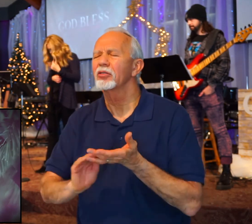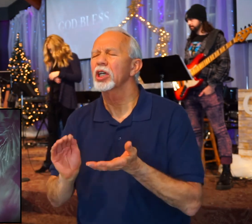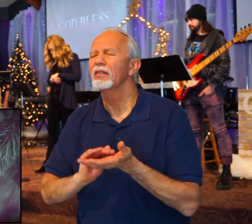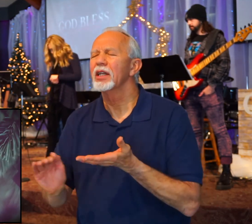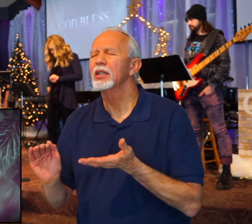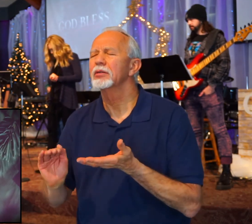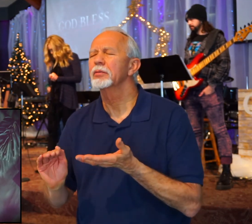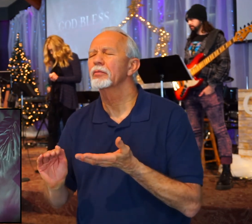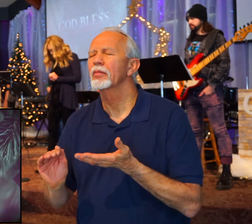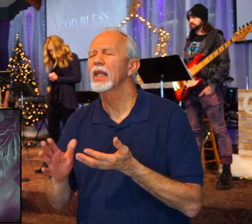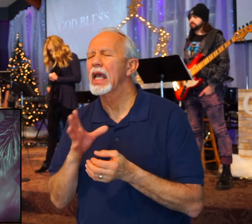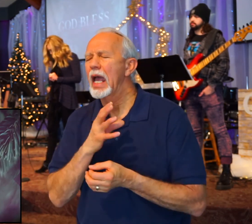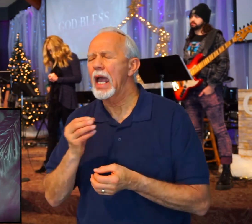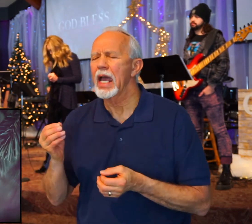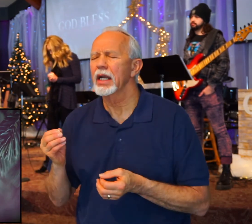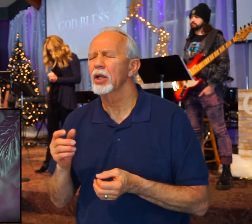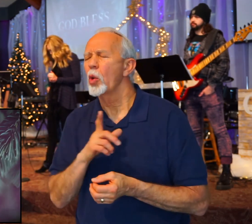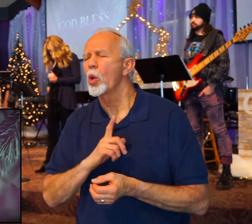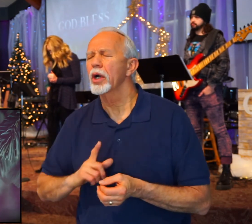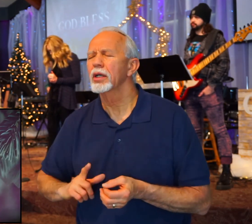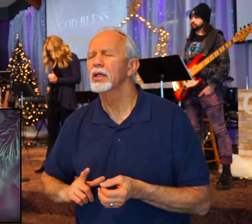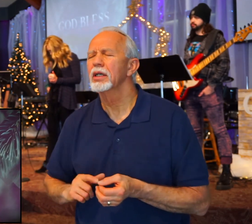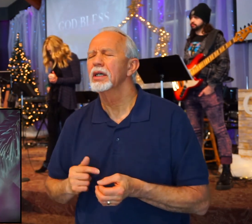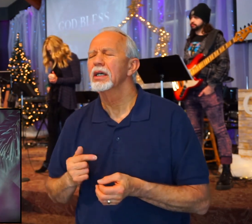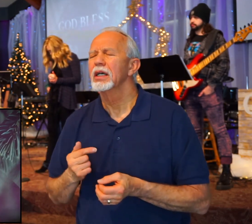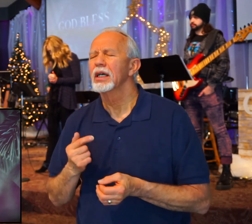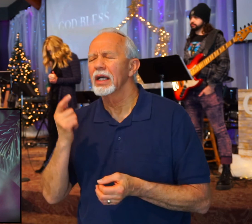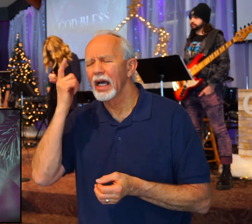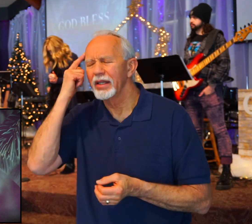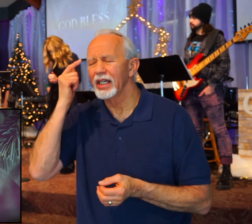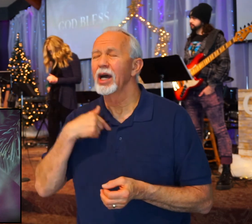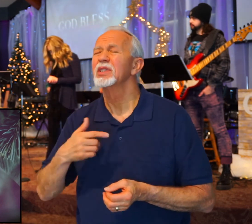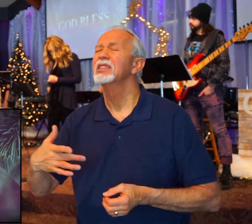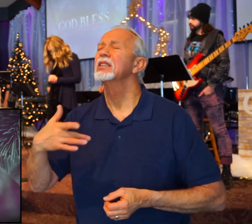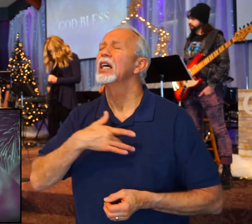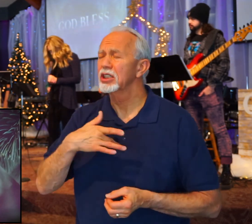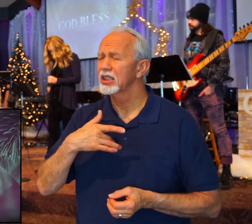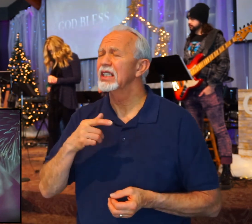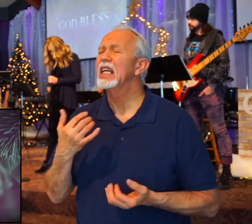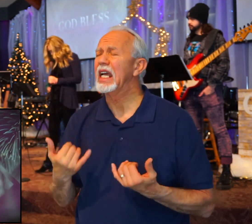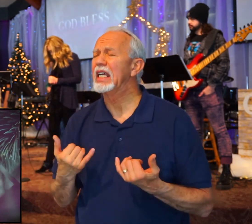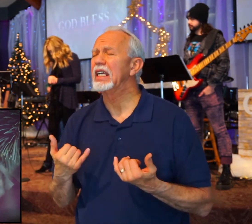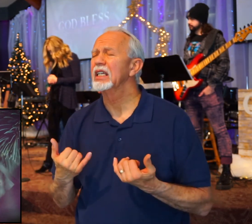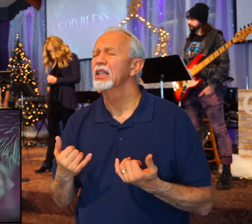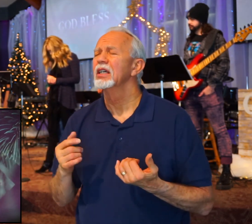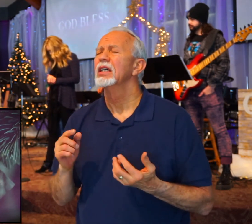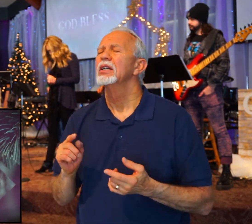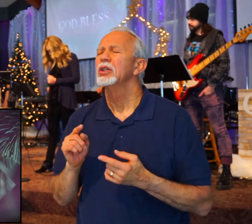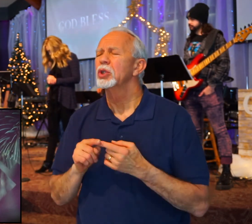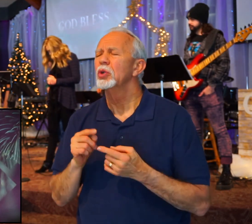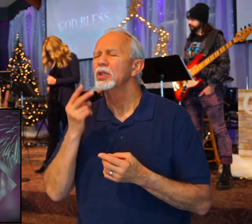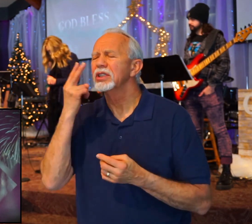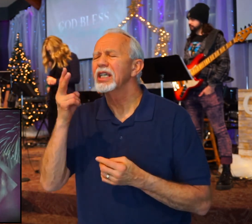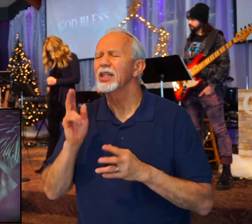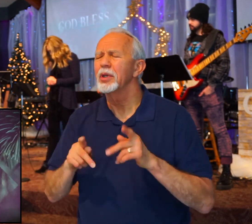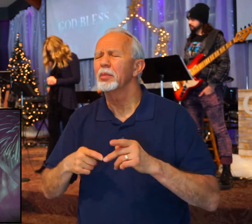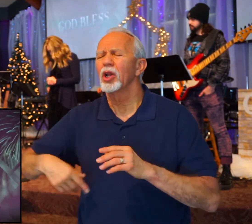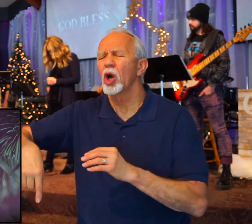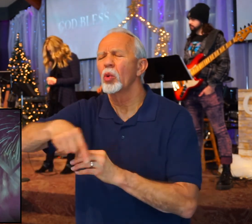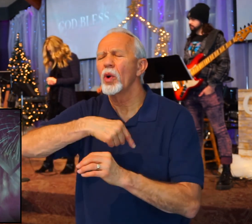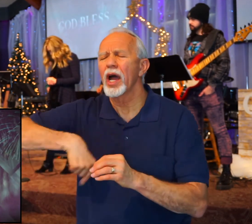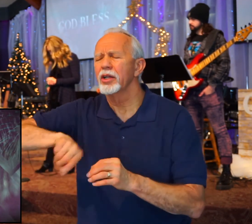And Lord, I think I was touched today to see those people around